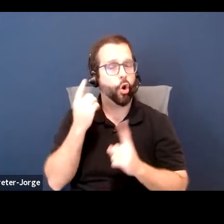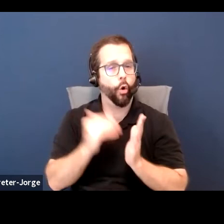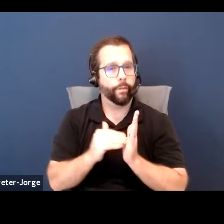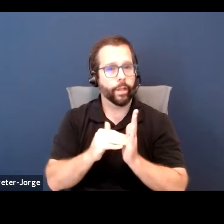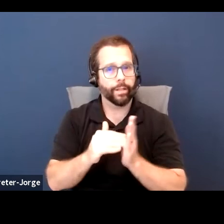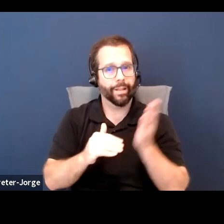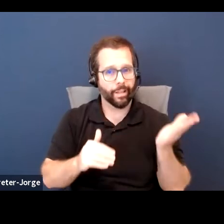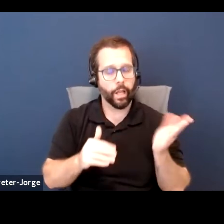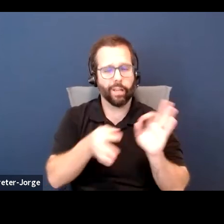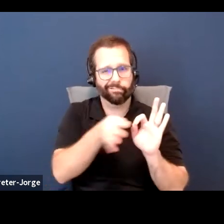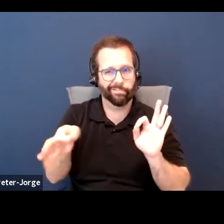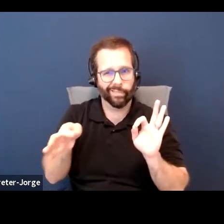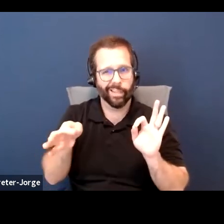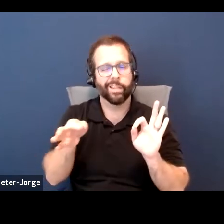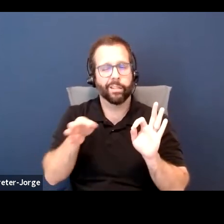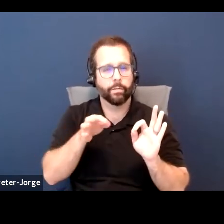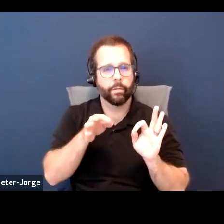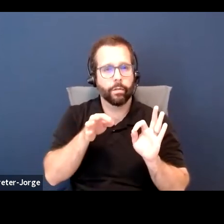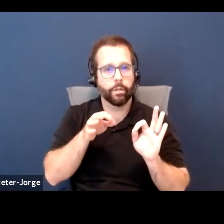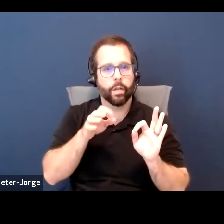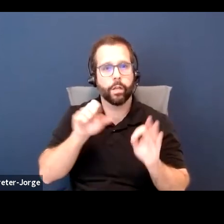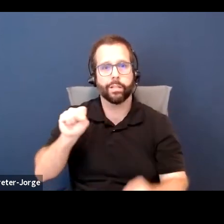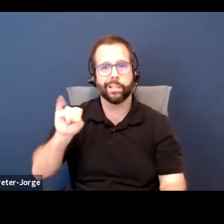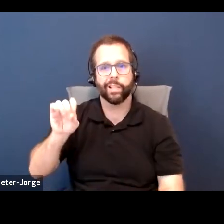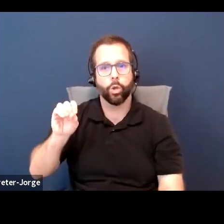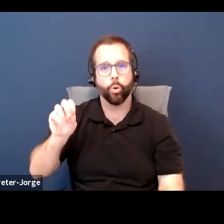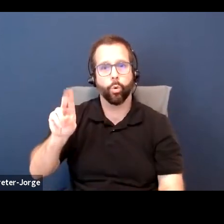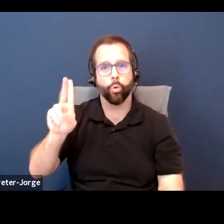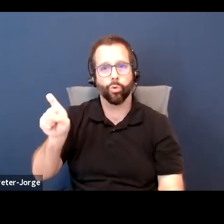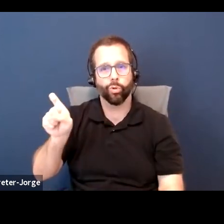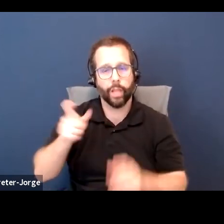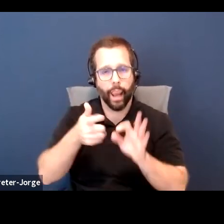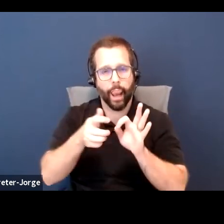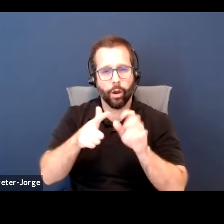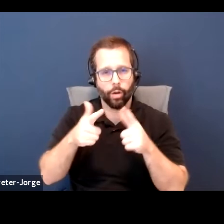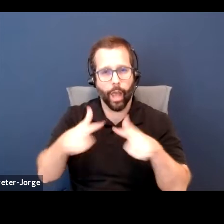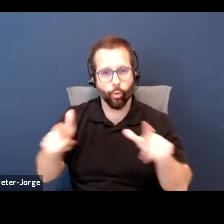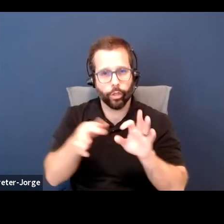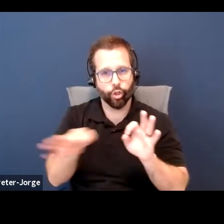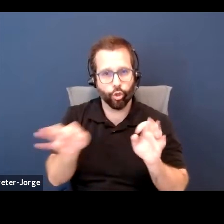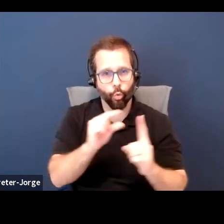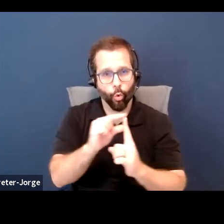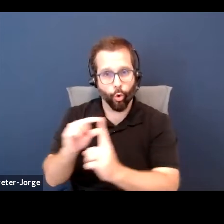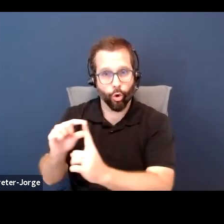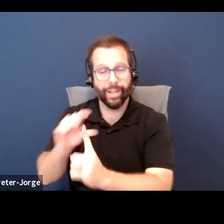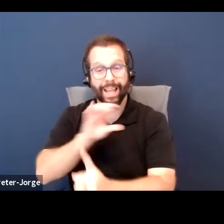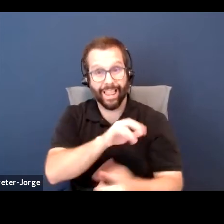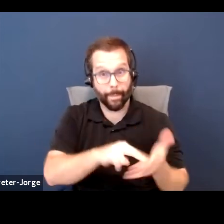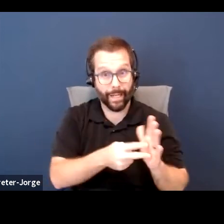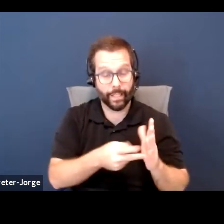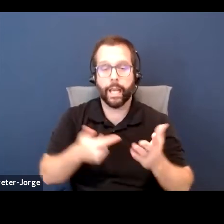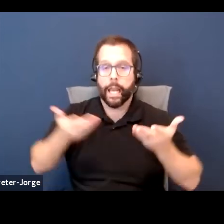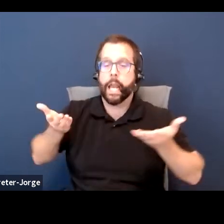Chekiayo, Chekiayo, Tuayango Teo Hey. What that means is, hear